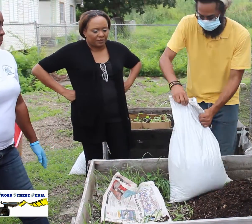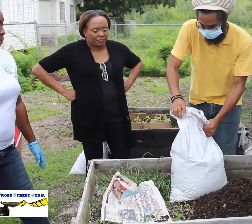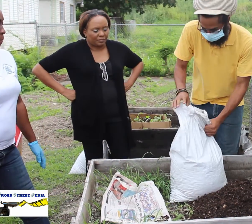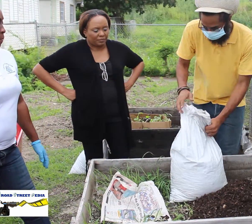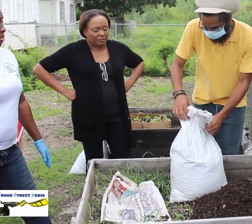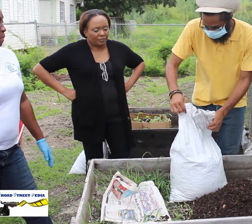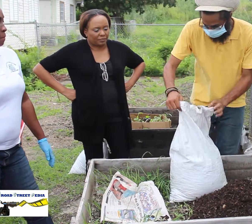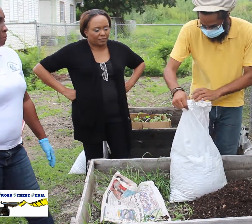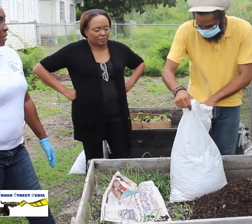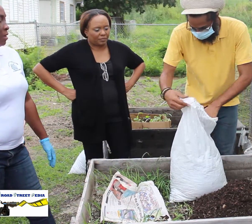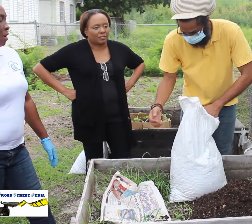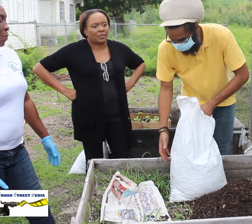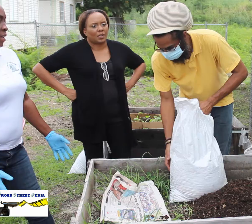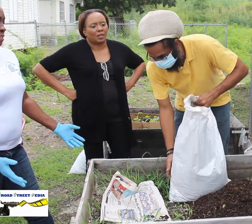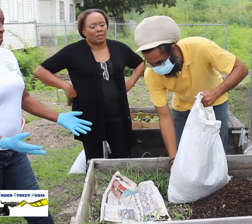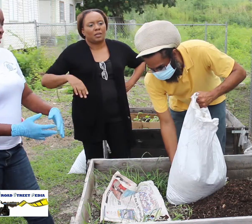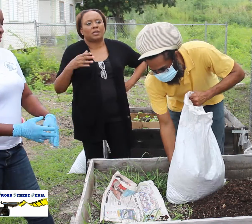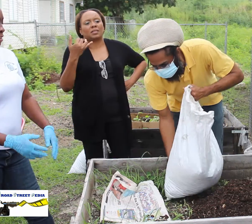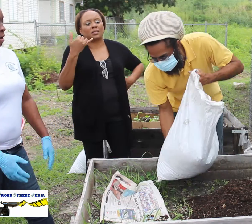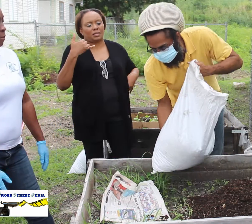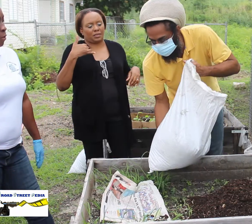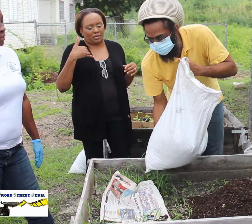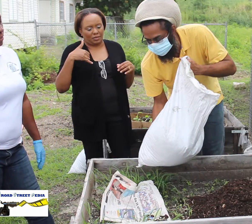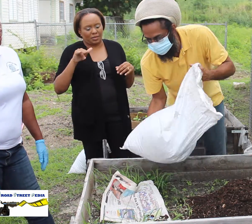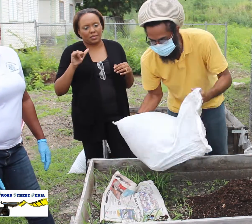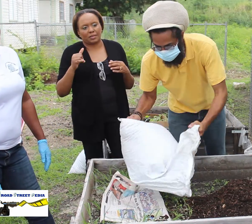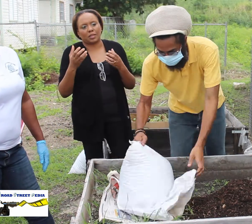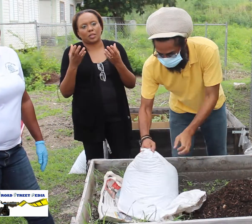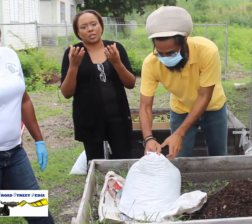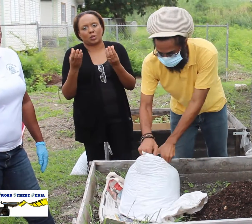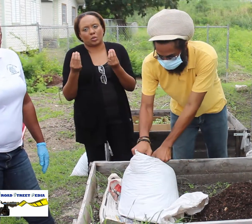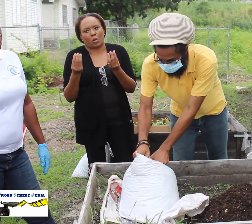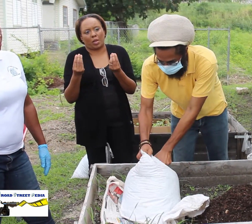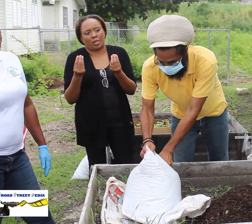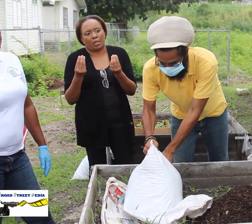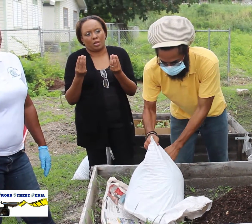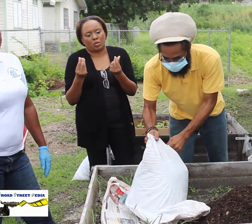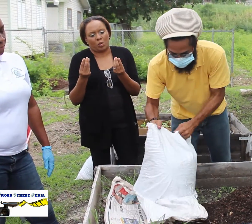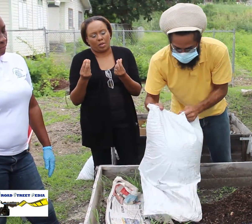Oh, you can always mix the compost.